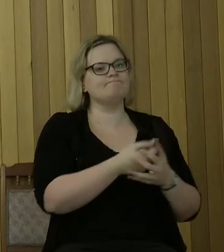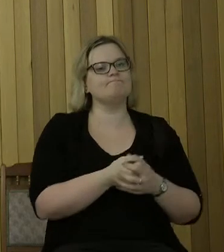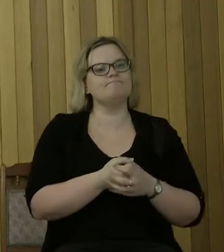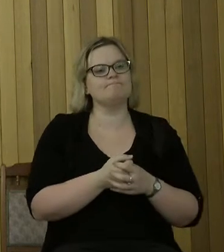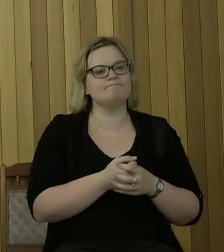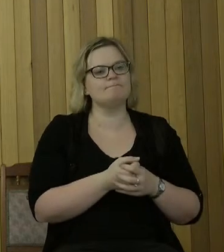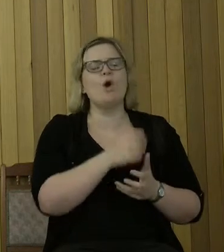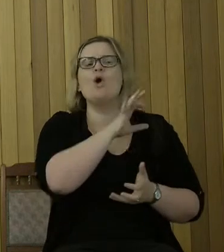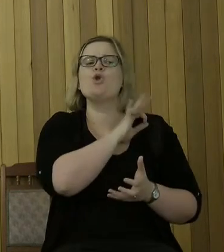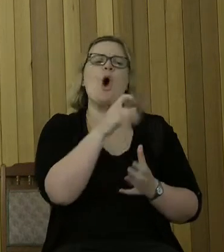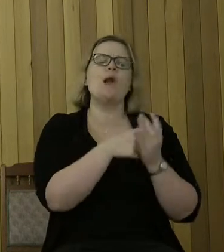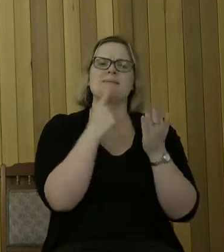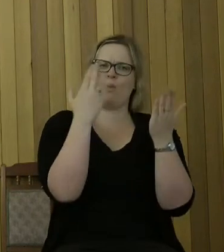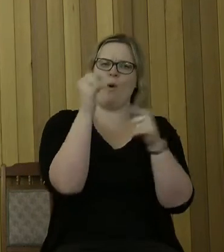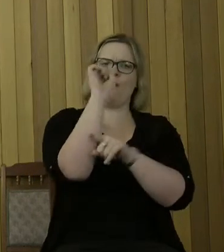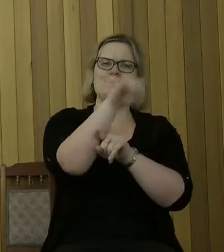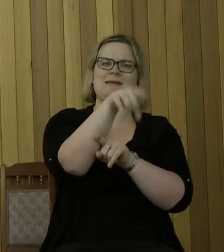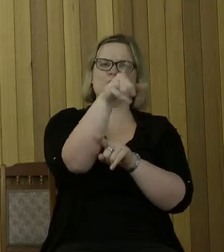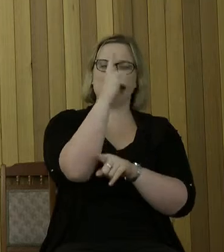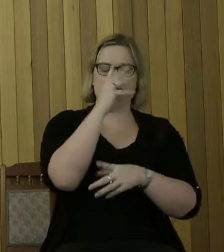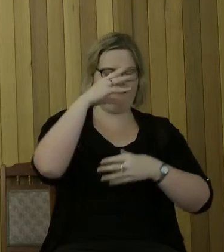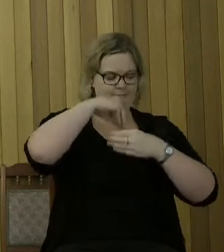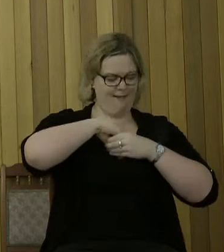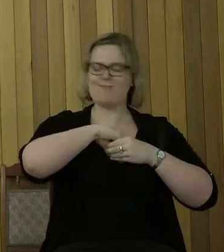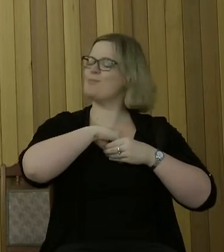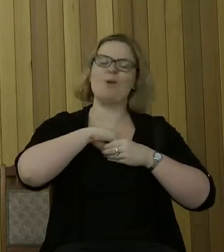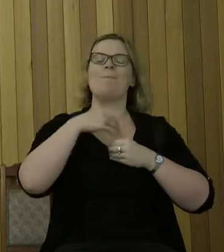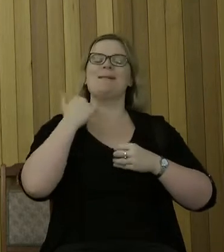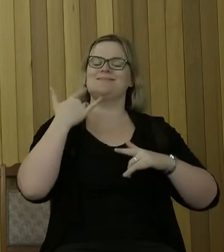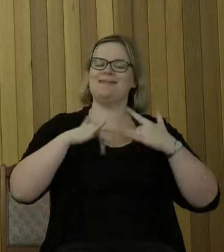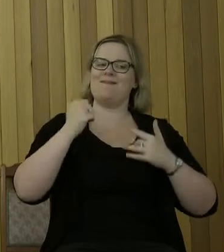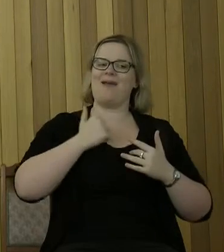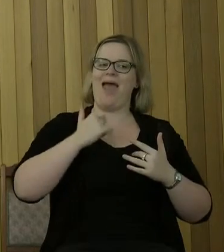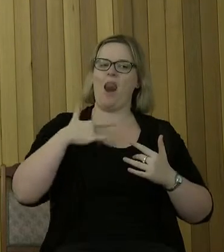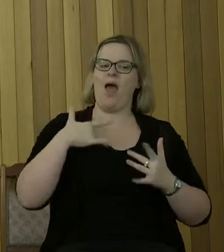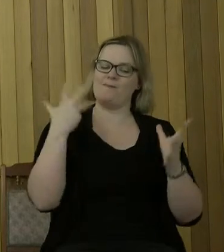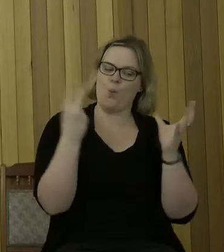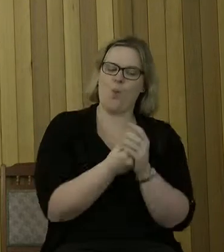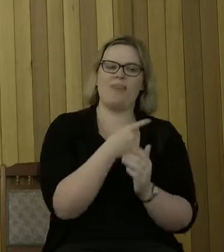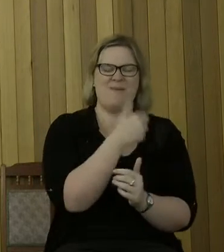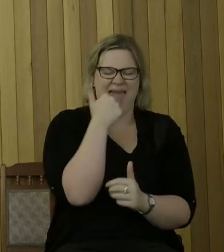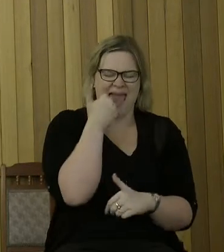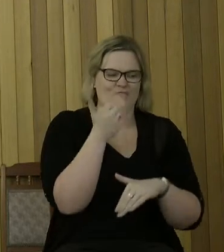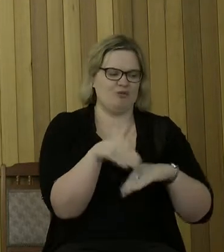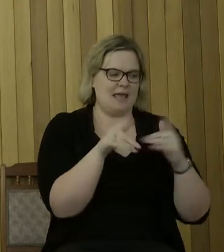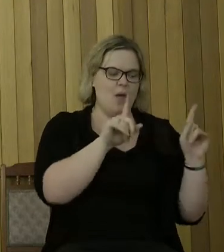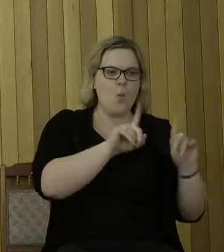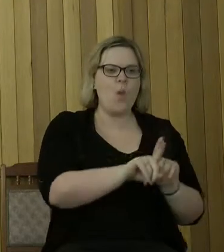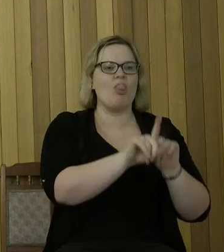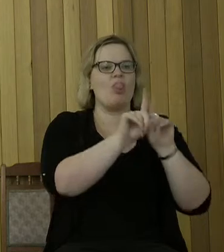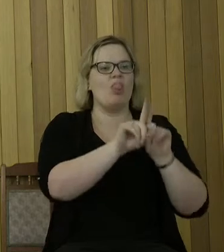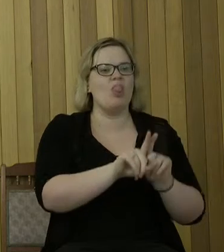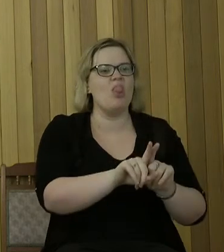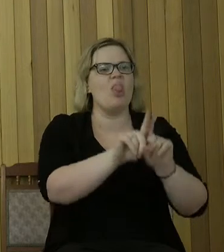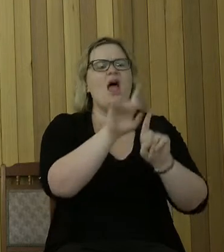Not just welcome him in, but begin living our lives with him each and every day. Don't just